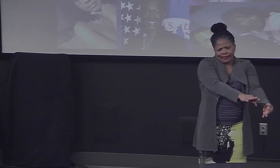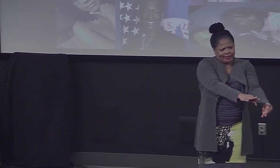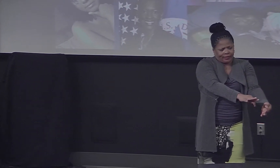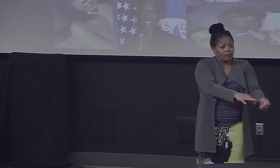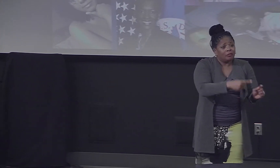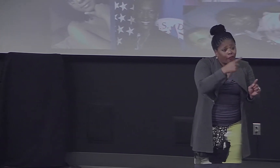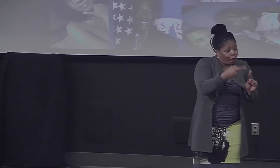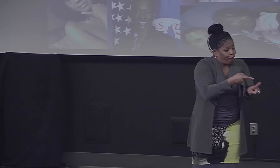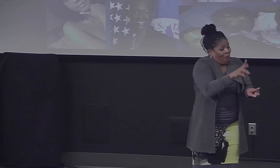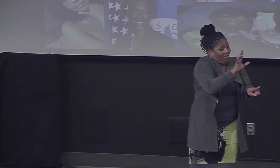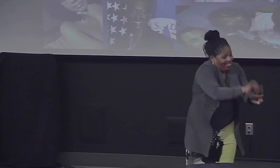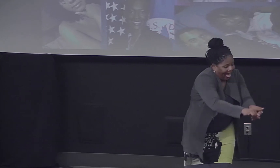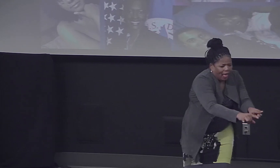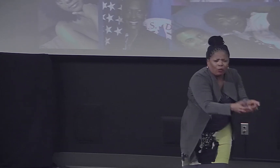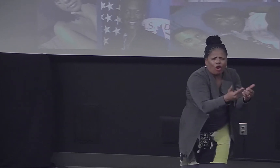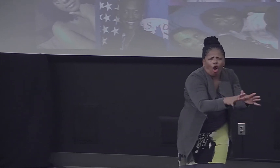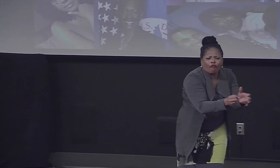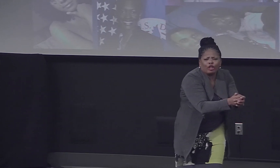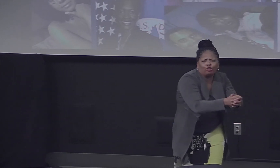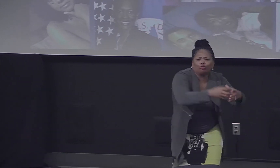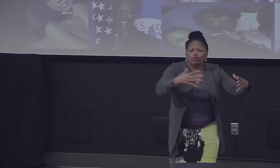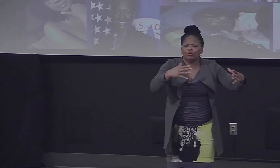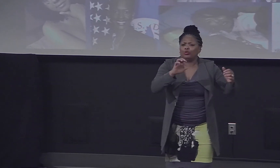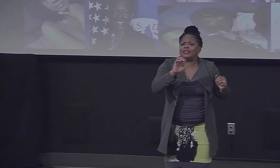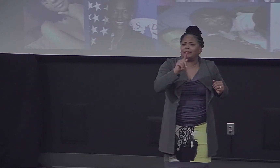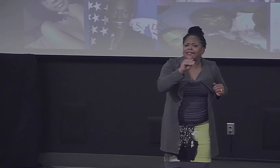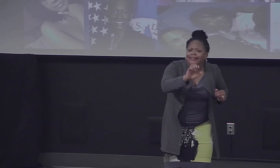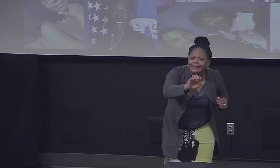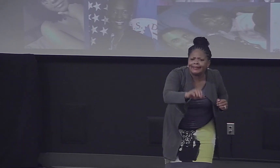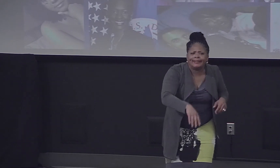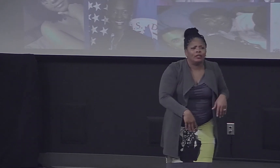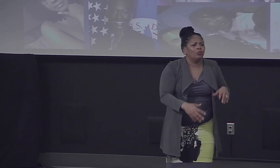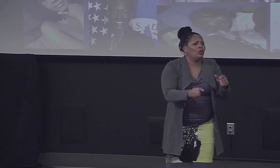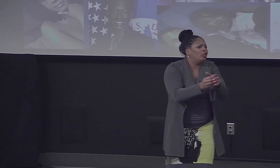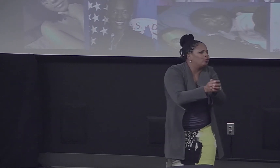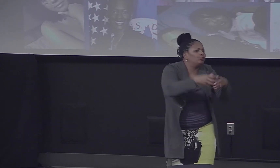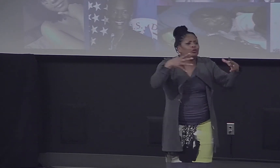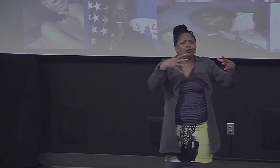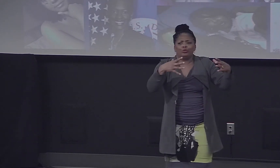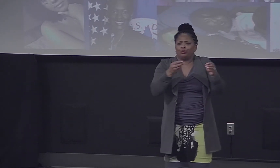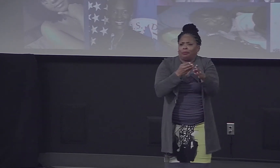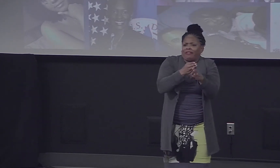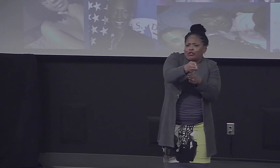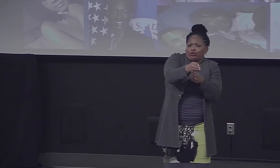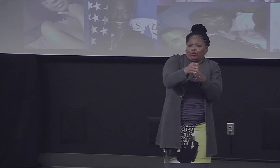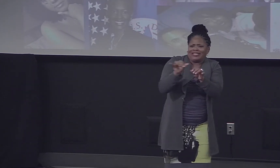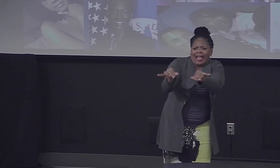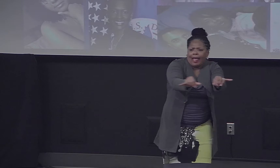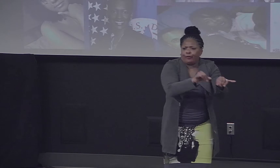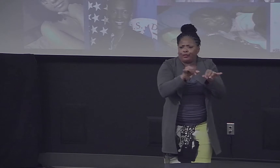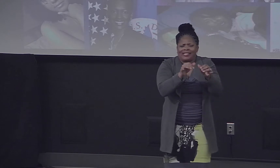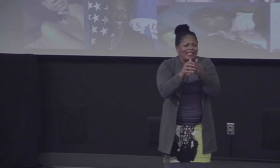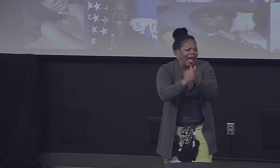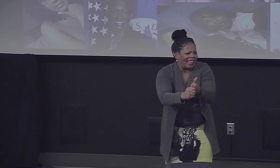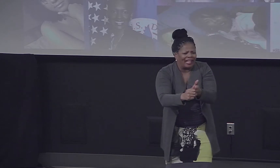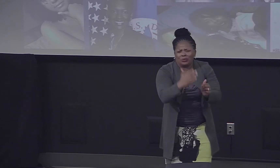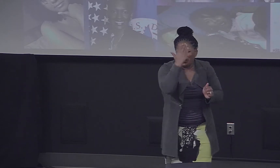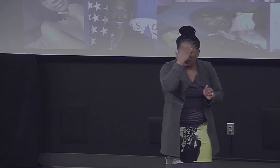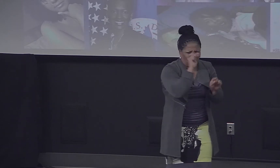say that's right. We can't go back and say everything was perfect then. No. We can go back to that and we say now there's more professional